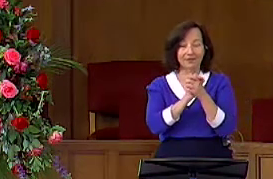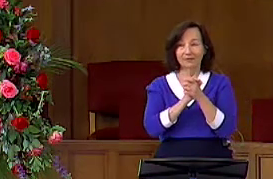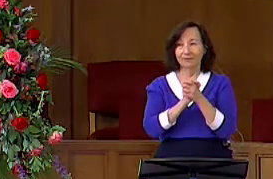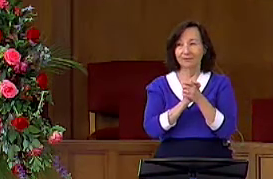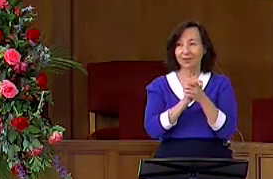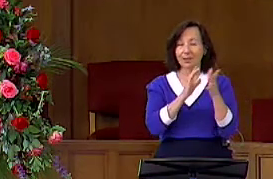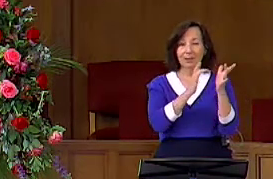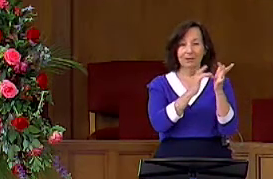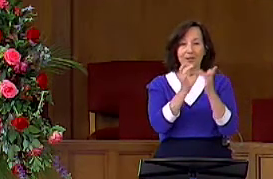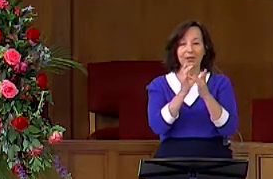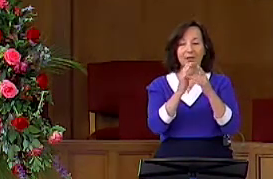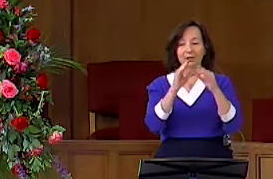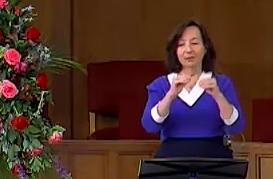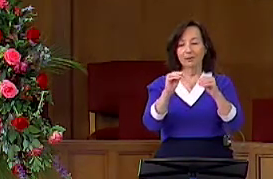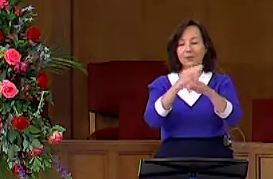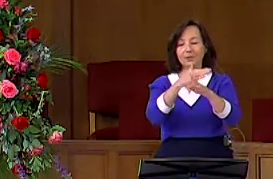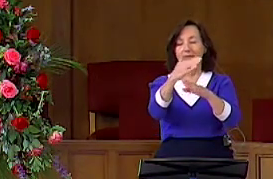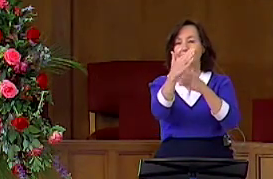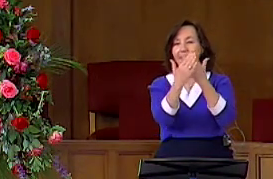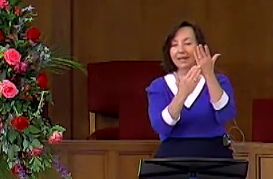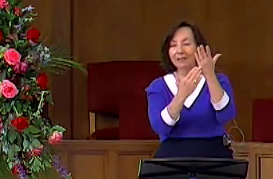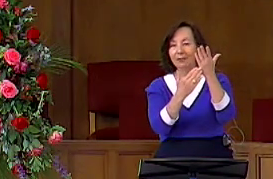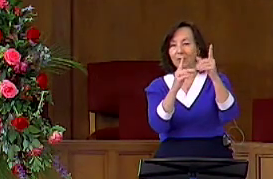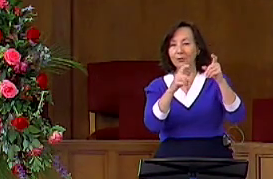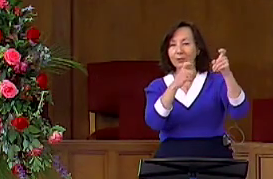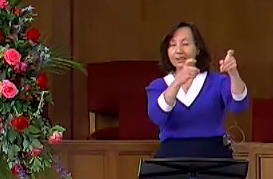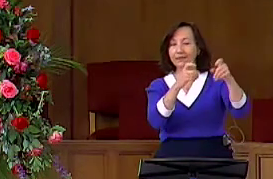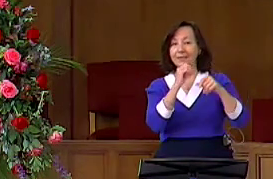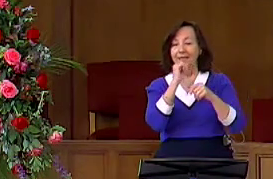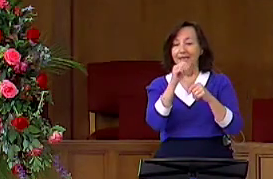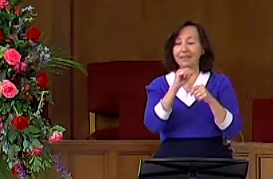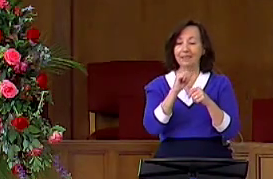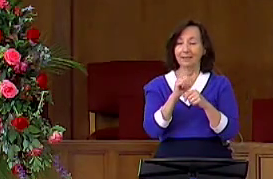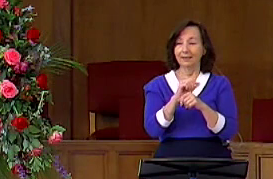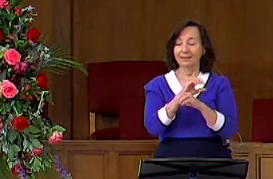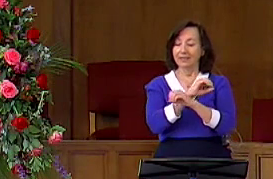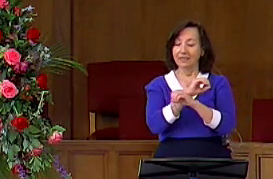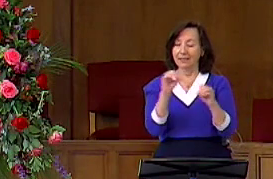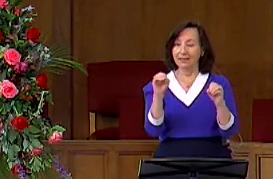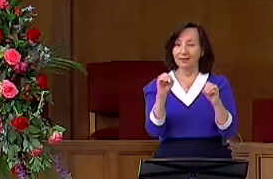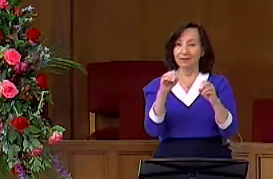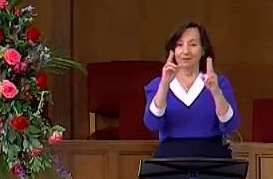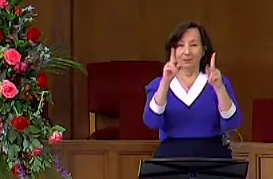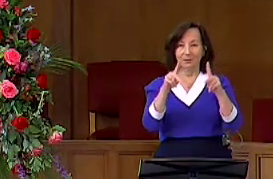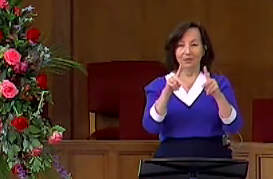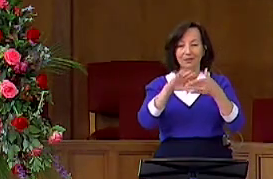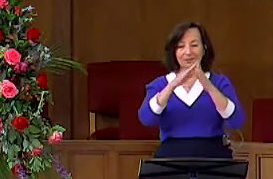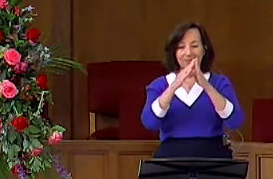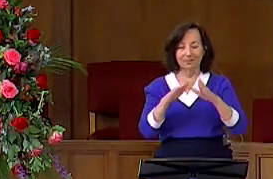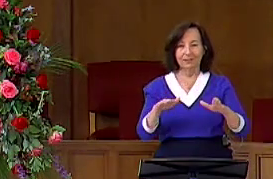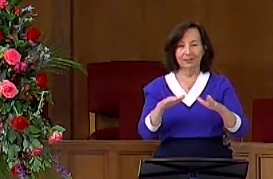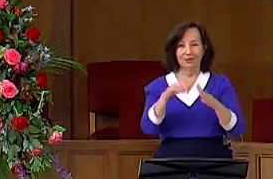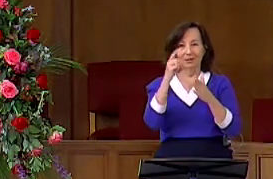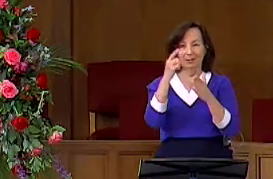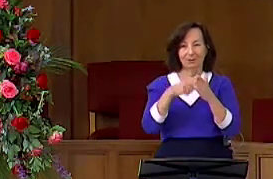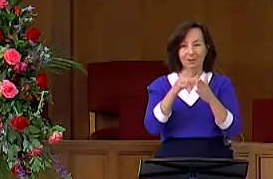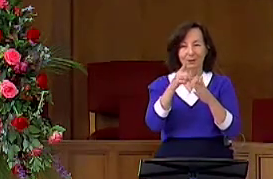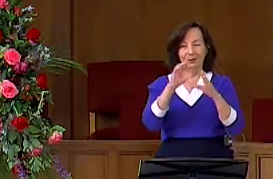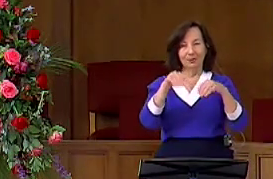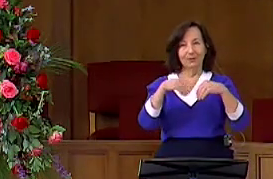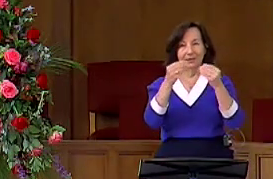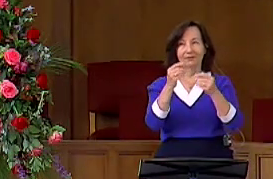when Jesus puts his hand on your gift, it's not like any other person blessing what you give